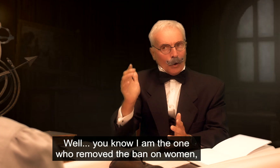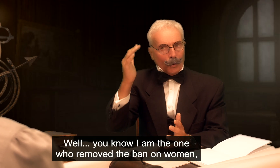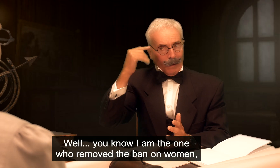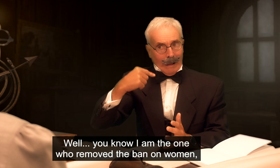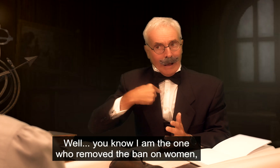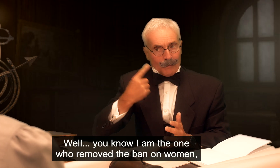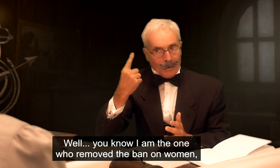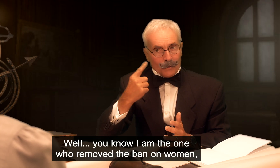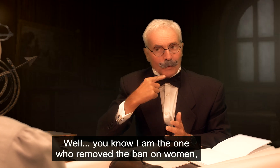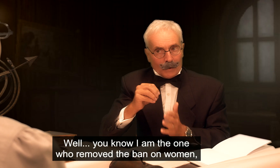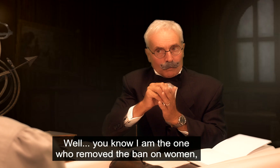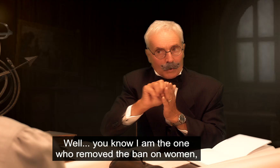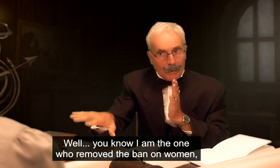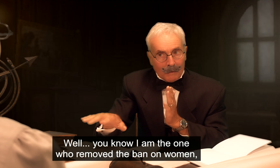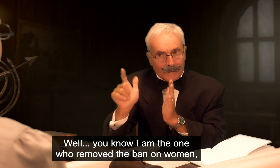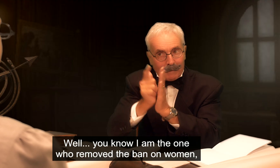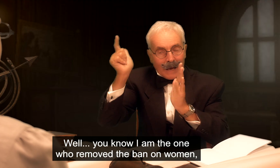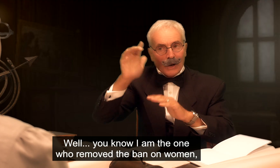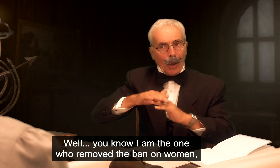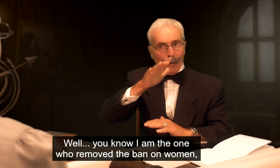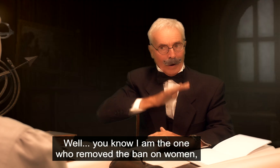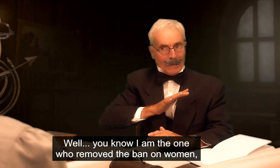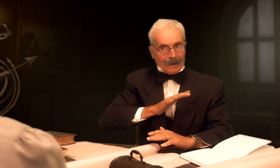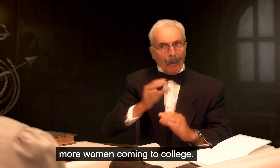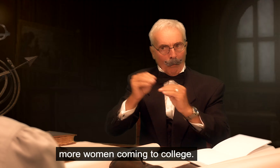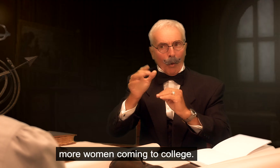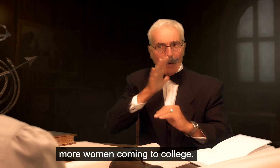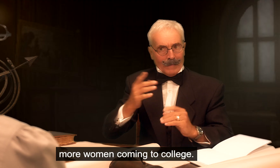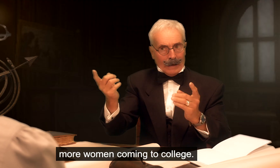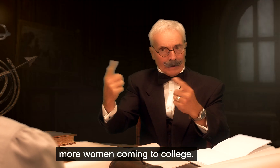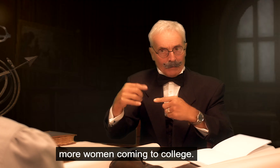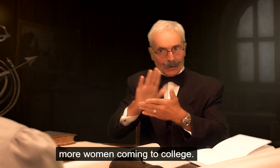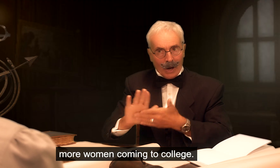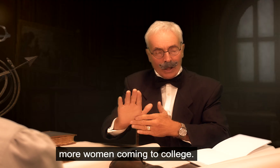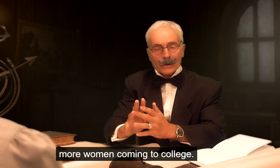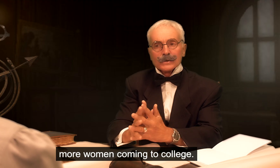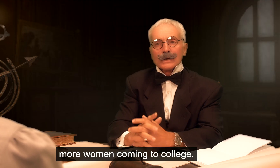you know, I am the one who removed the ban on more women coming to college.